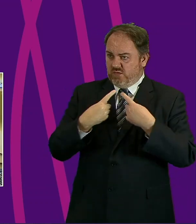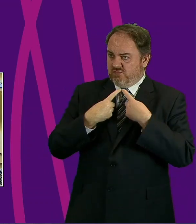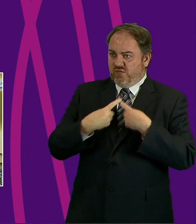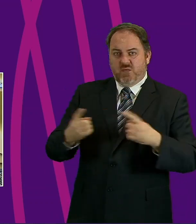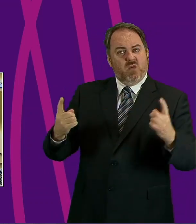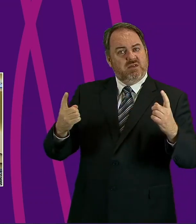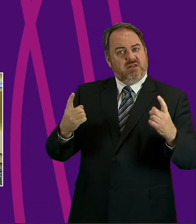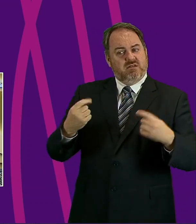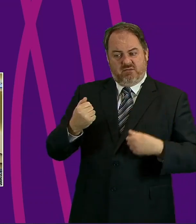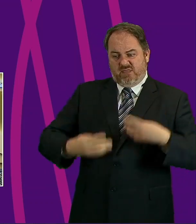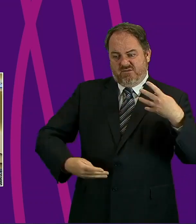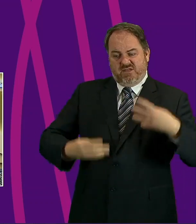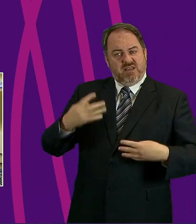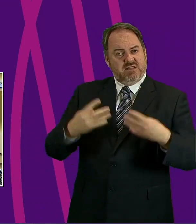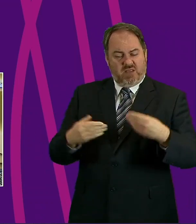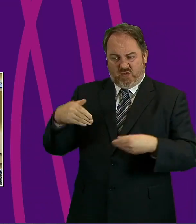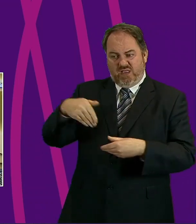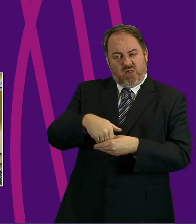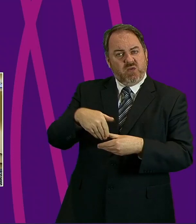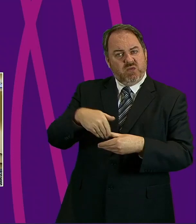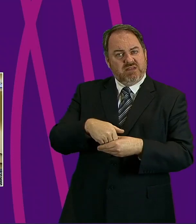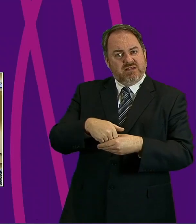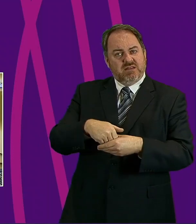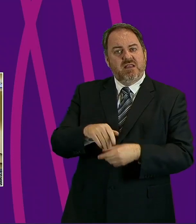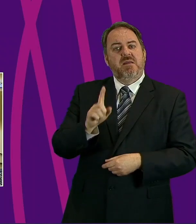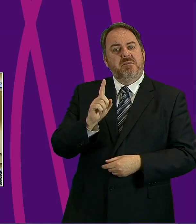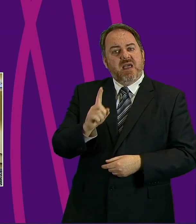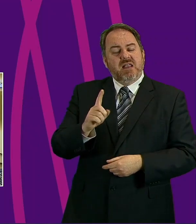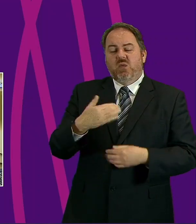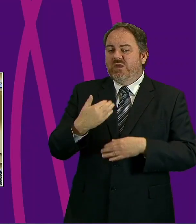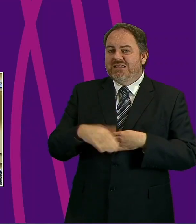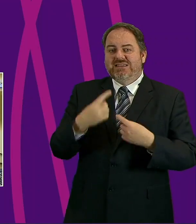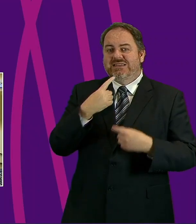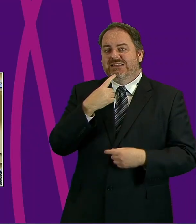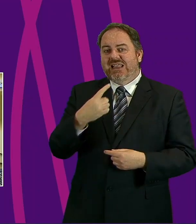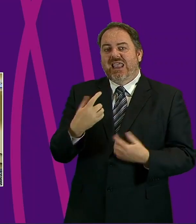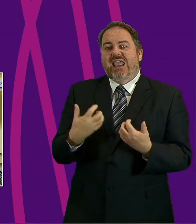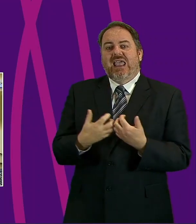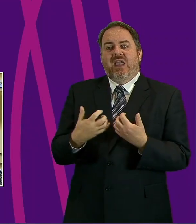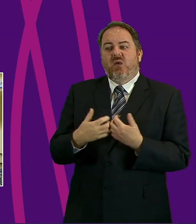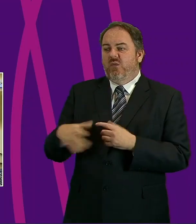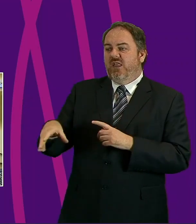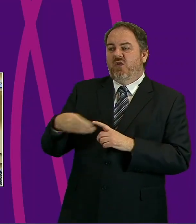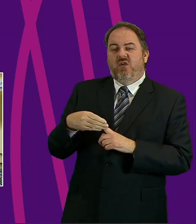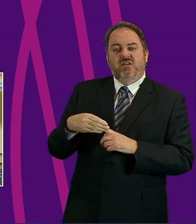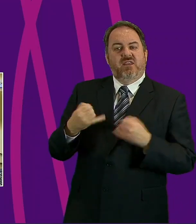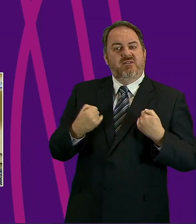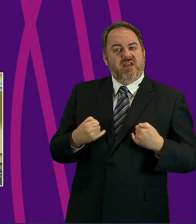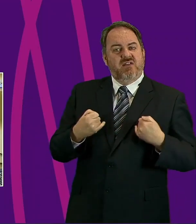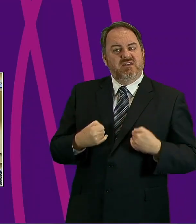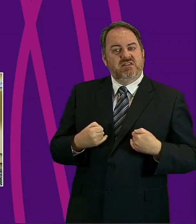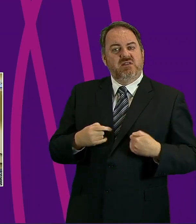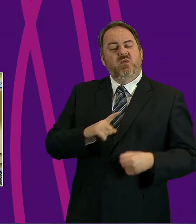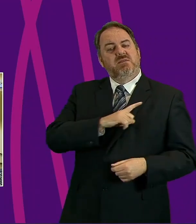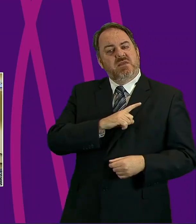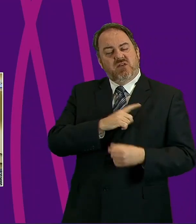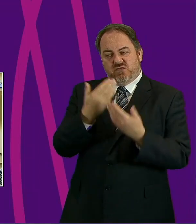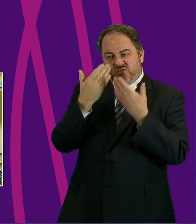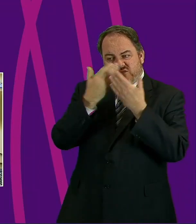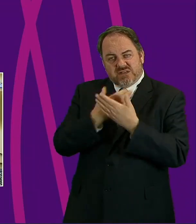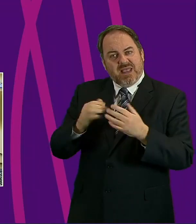daily figures. The reason that we didn't say where these people got the virus was down to patient